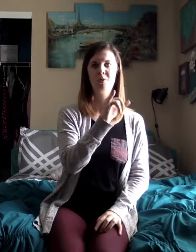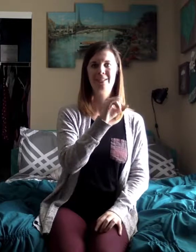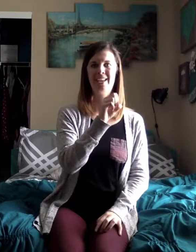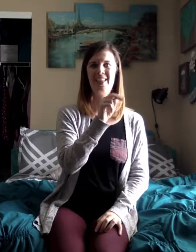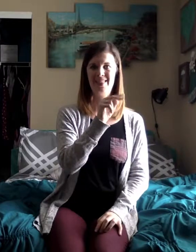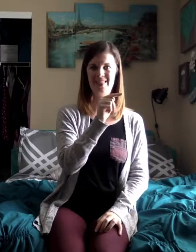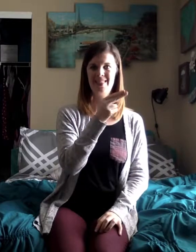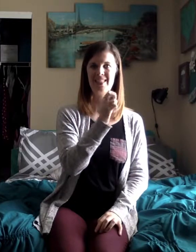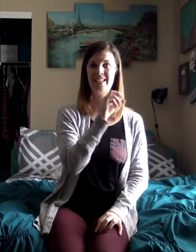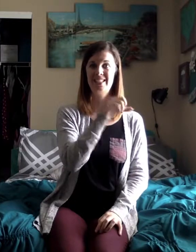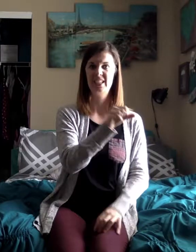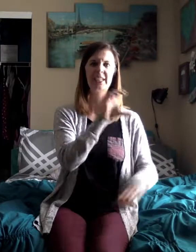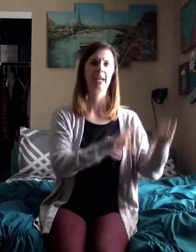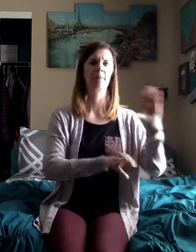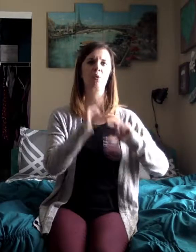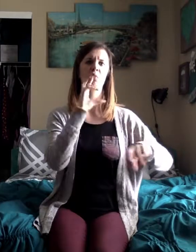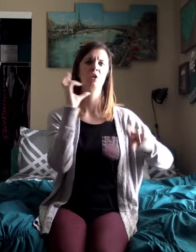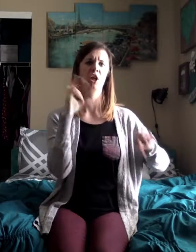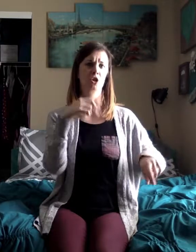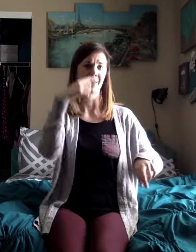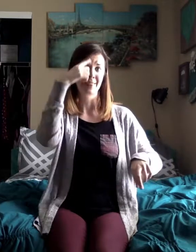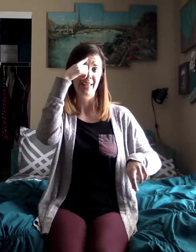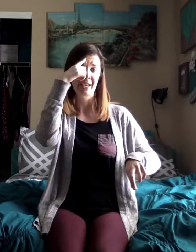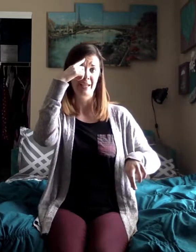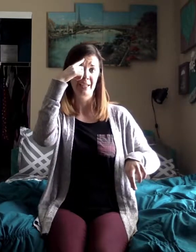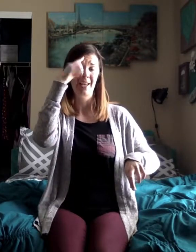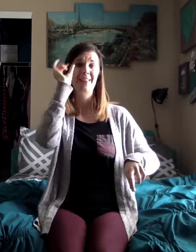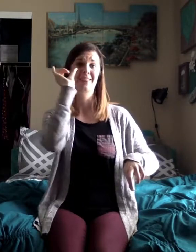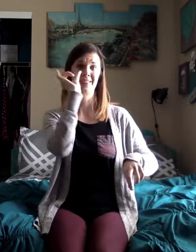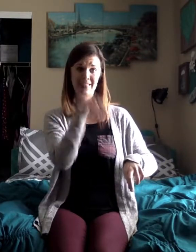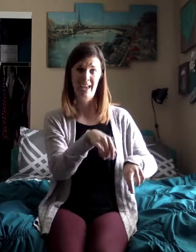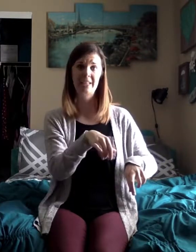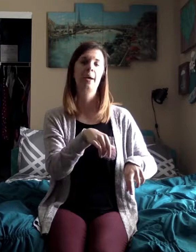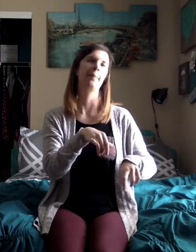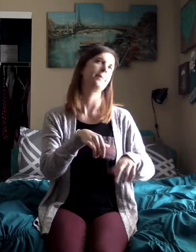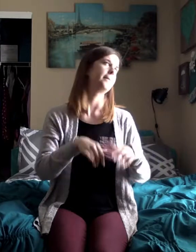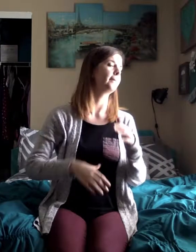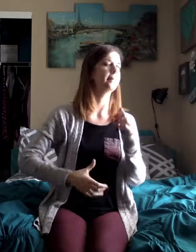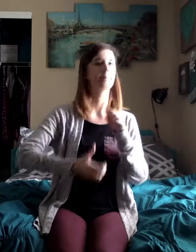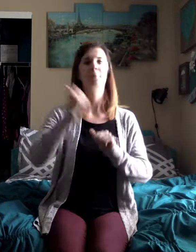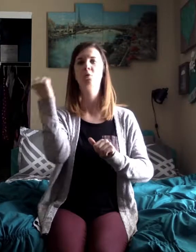And you can think of it as probably the most important chemical reaction in our bodies, because that's where we get our energy from.